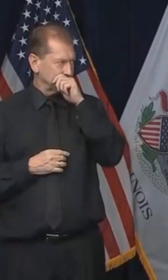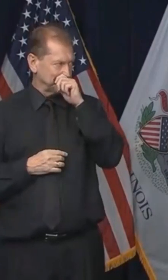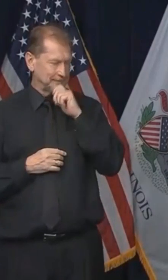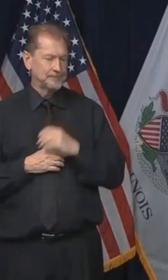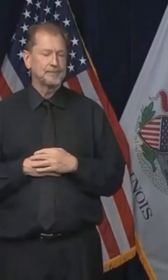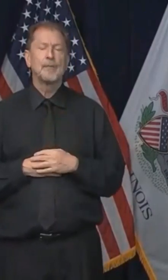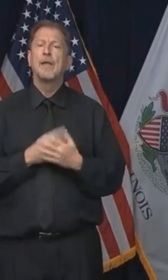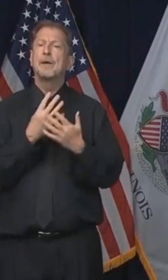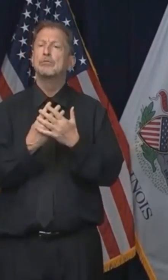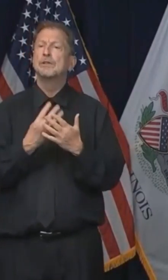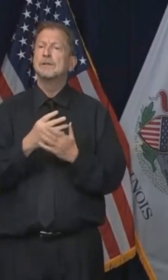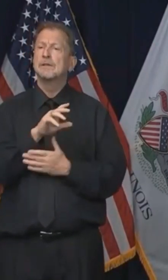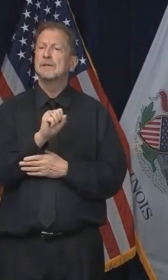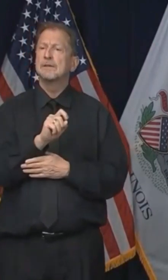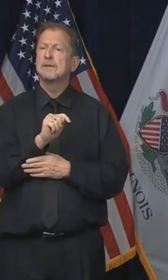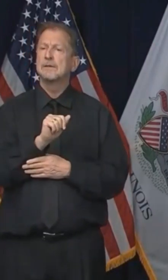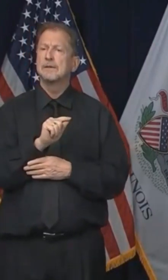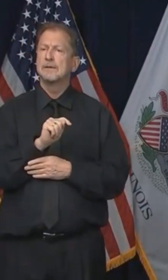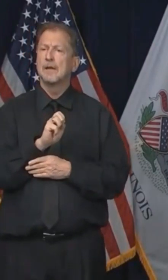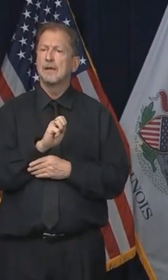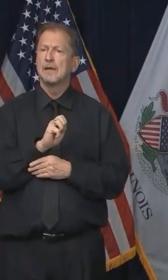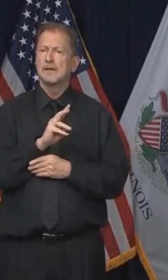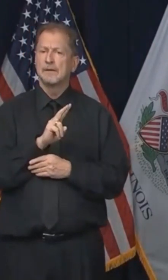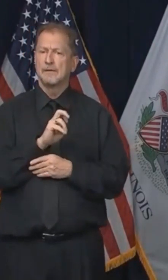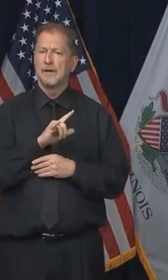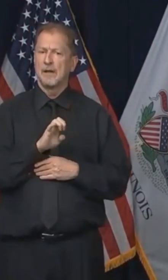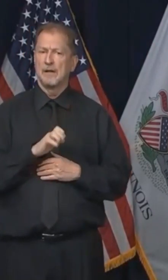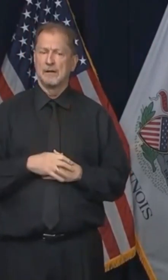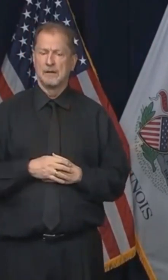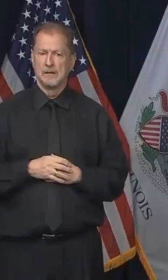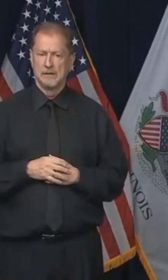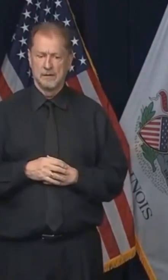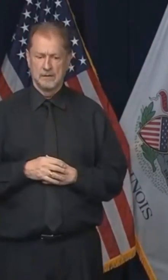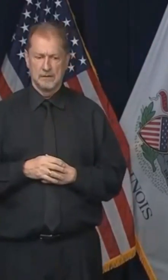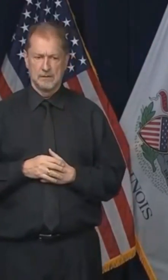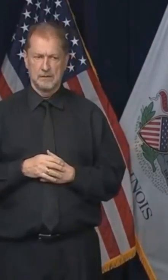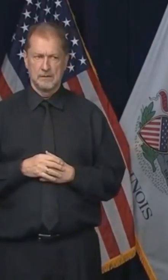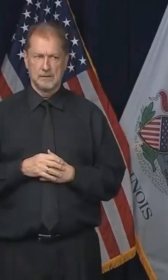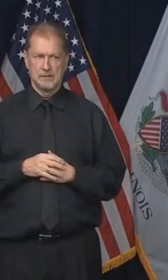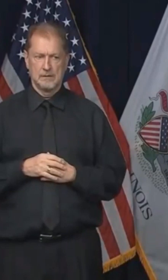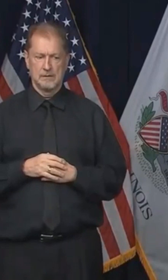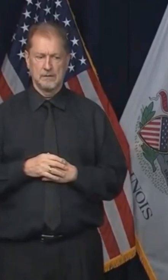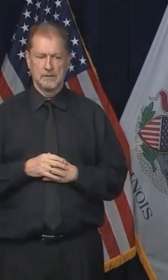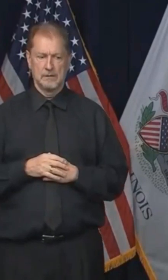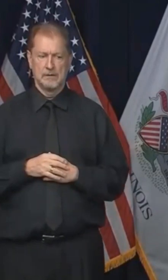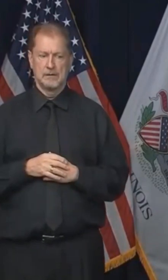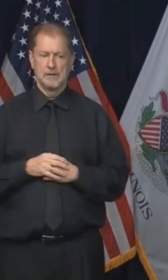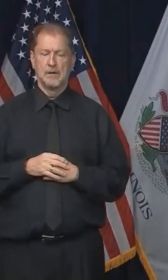so the process to do that kind of investigation the